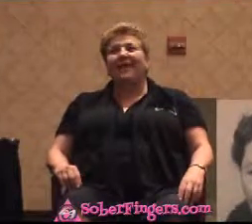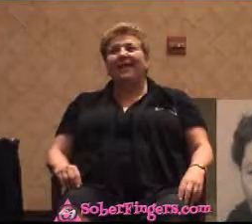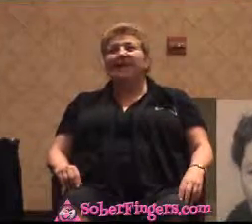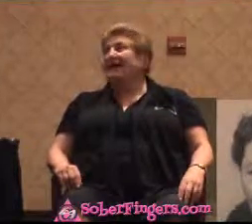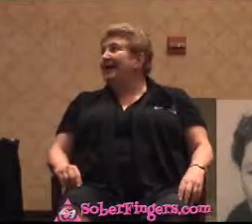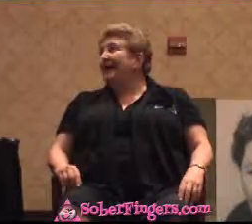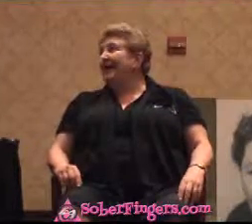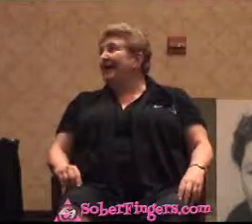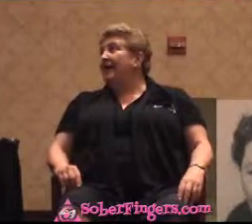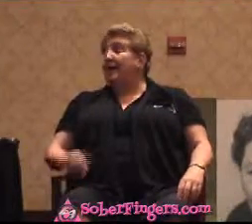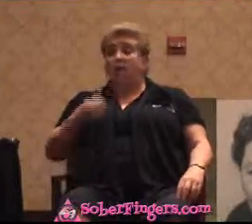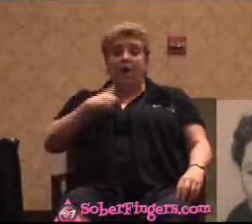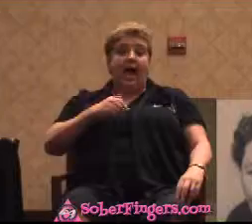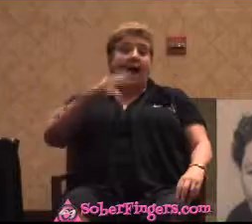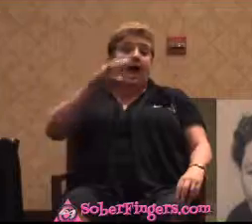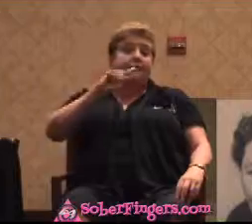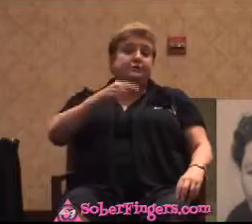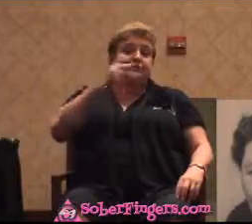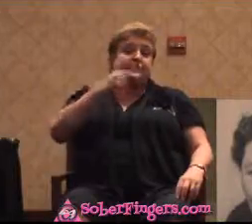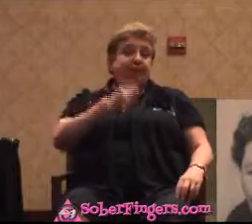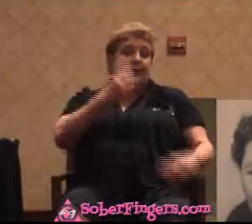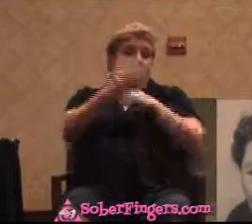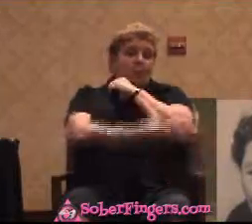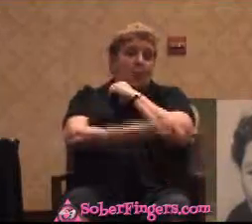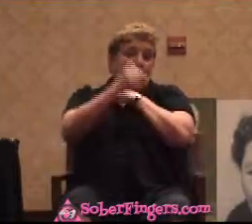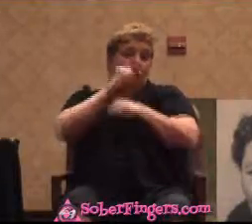I ain't just a poor girl, nobody loves me.